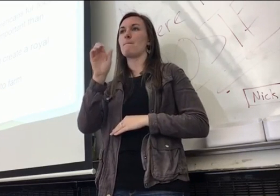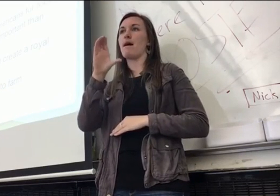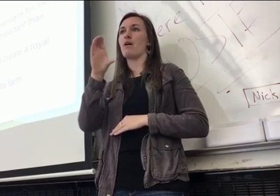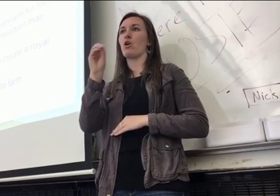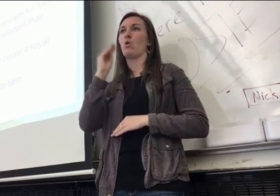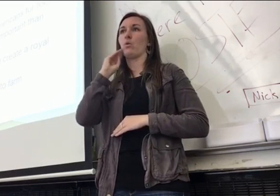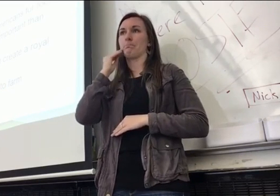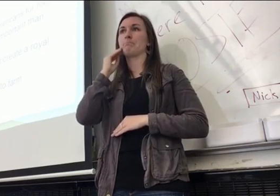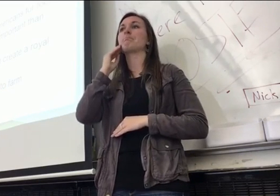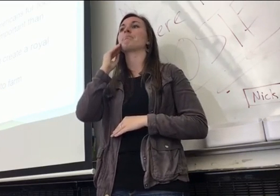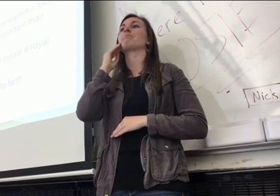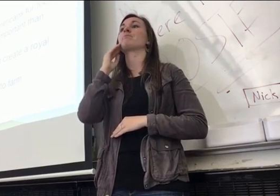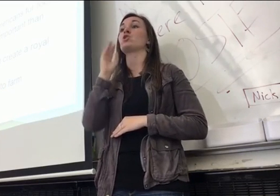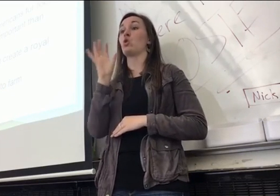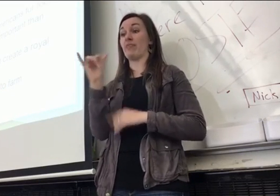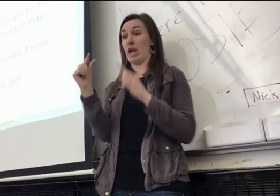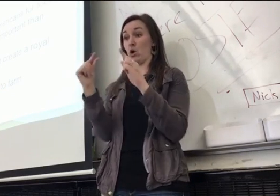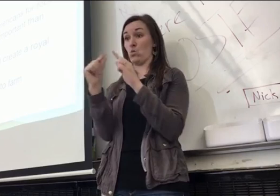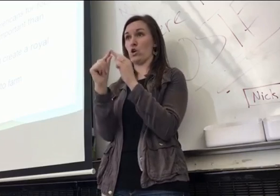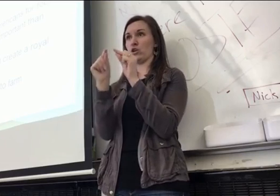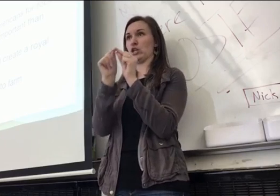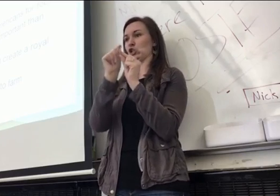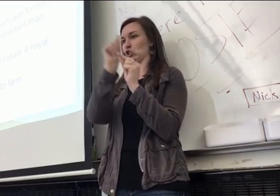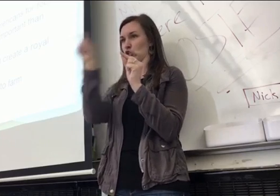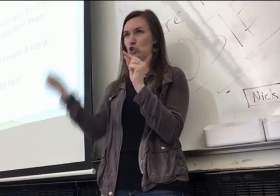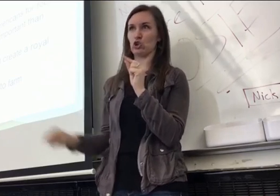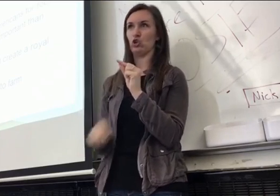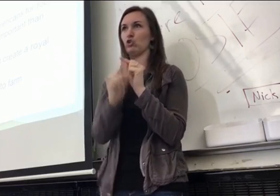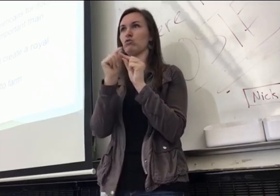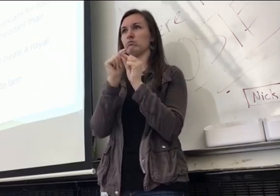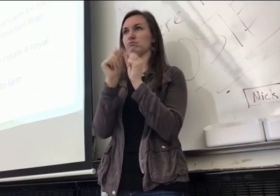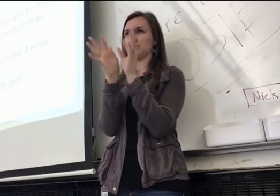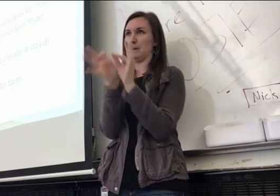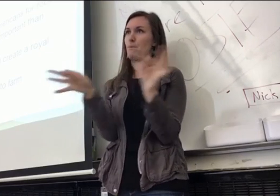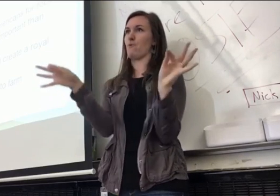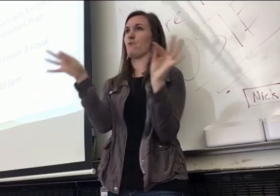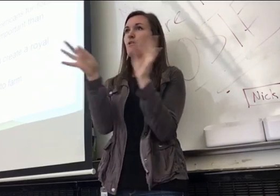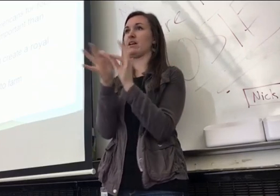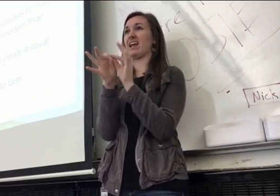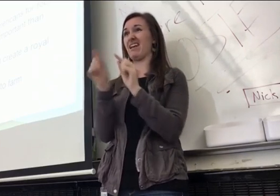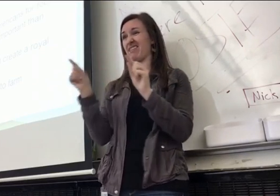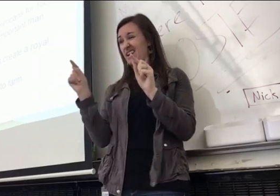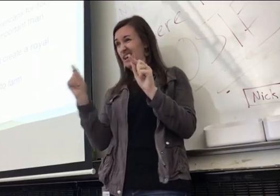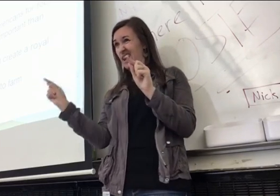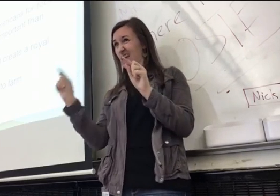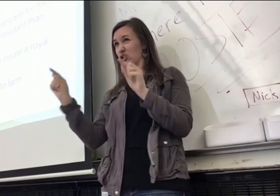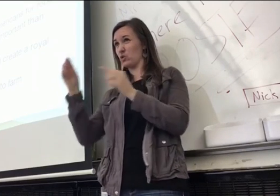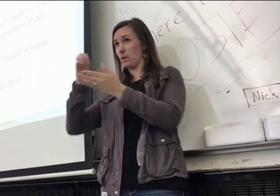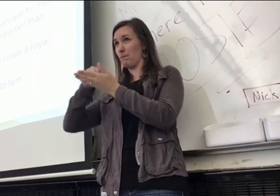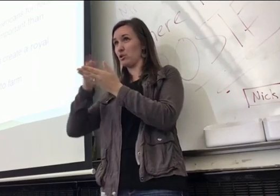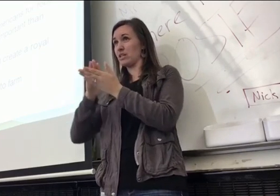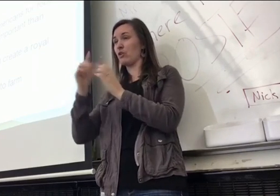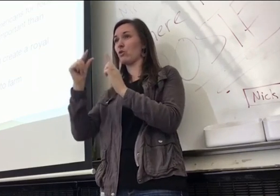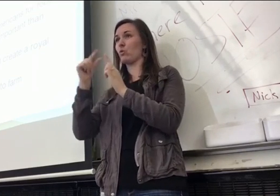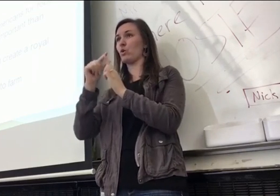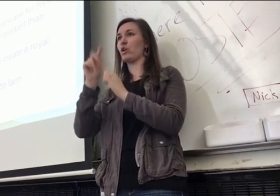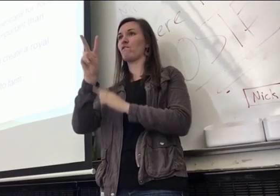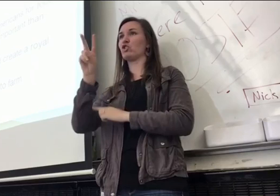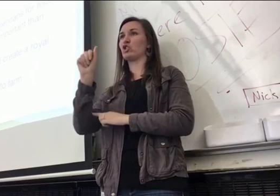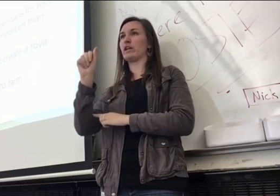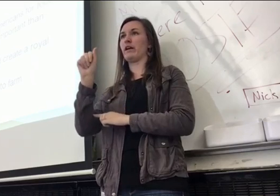circle the word tobacco and right next to it the word